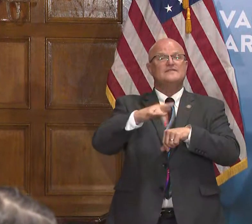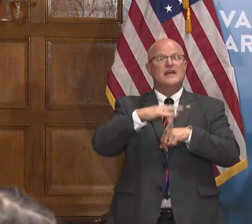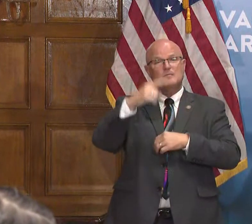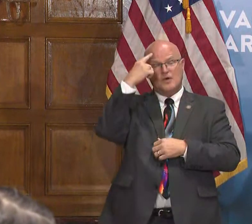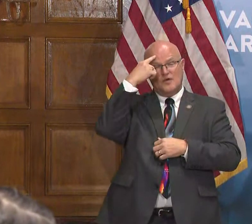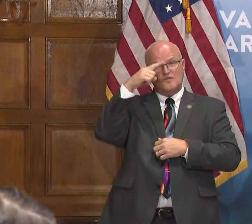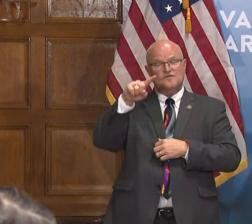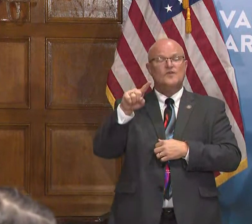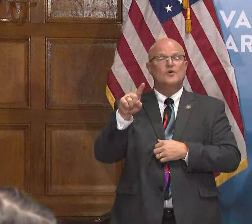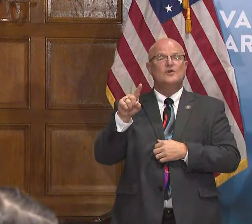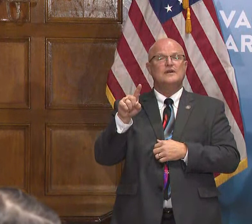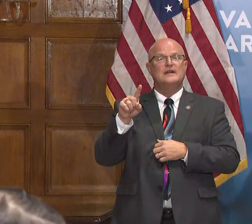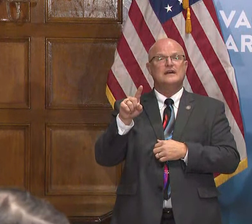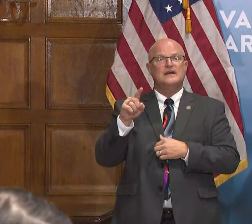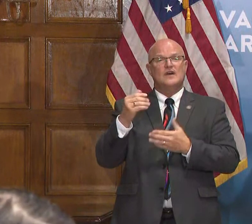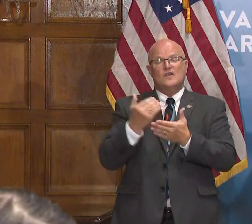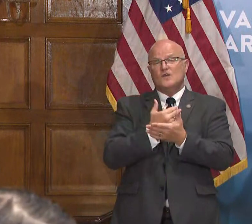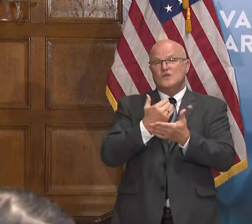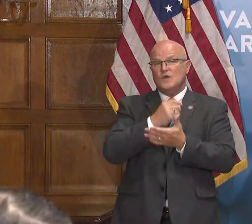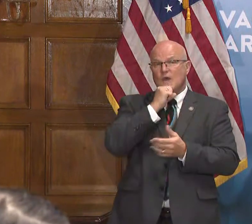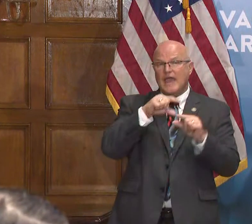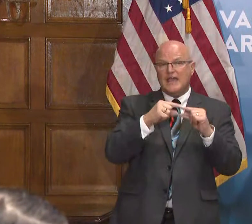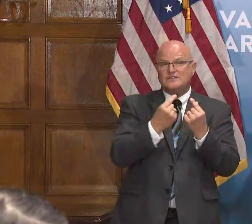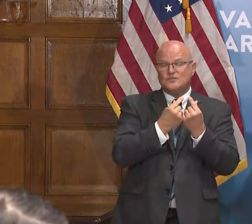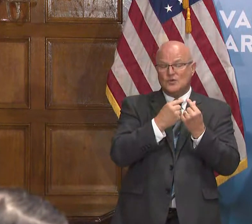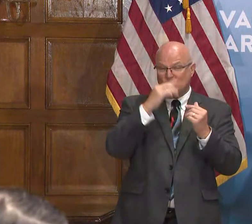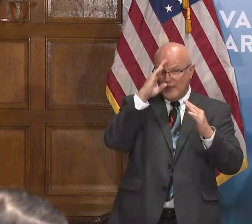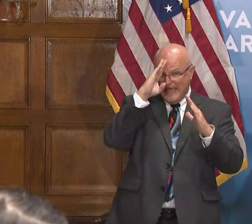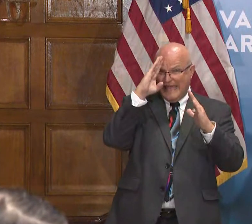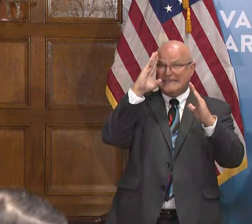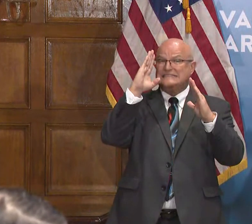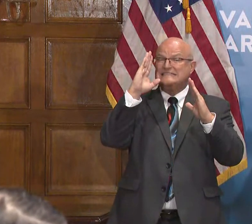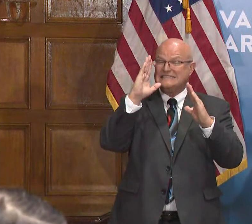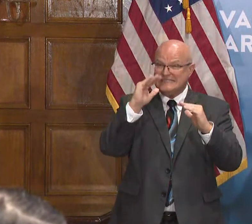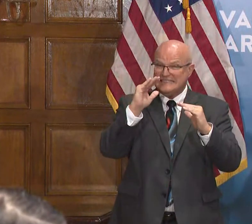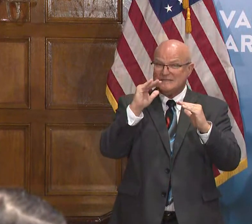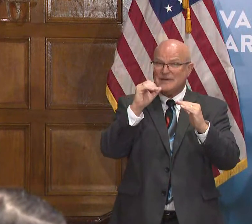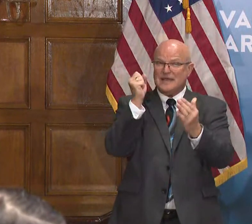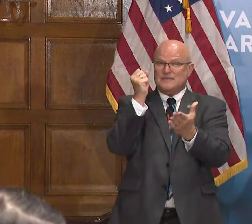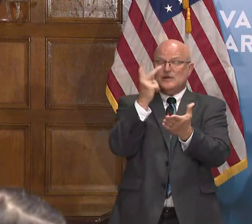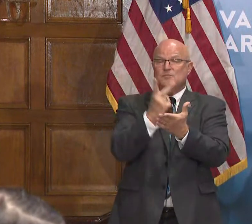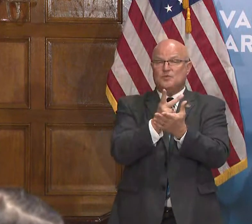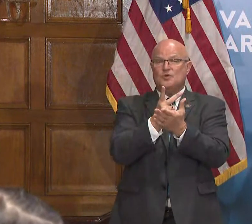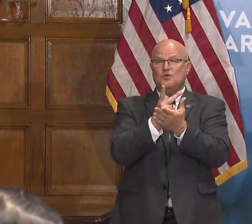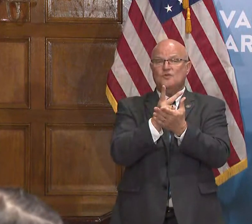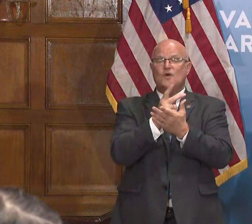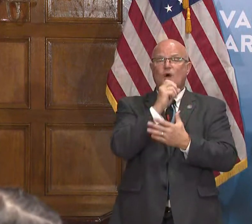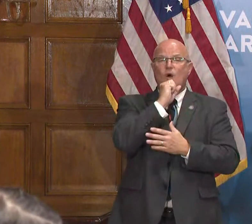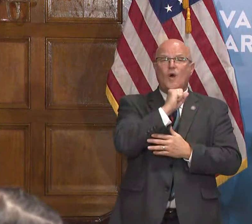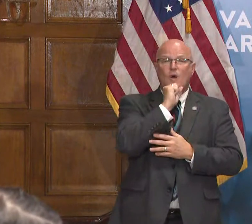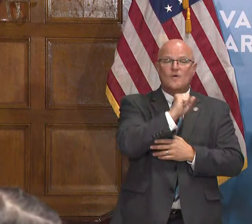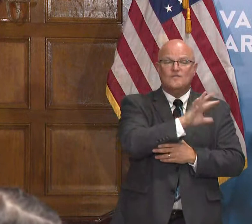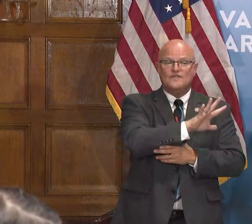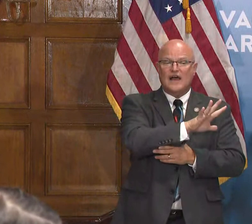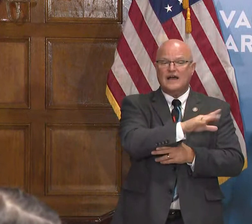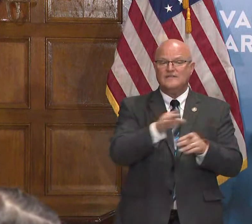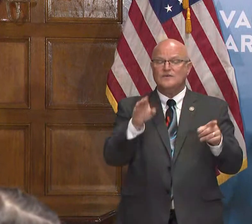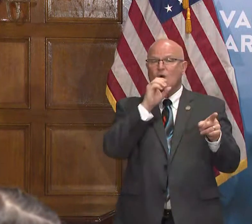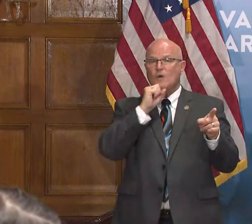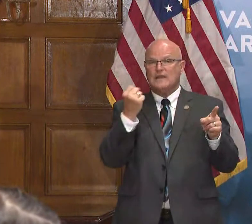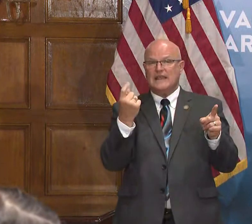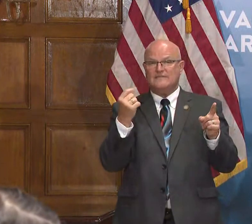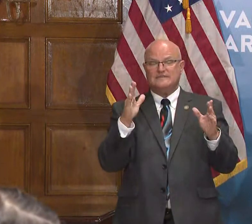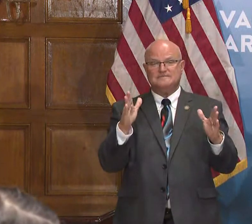available for the new age group that we anticipate being approved, which is the age group of age 5